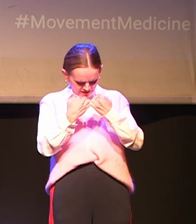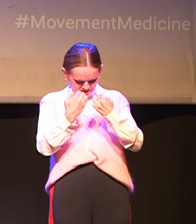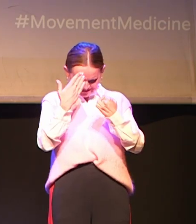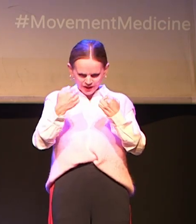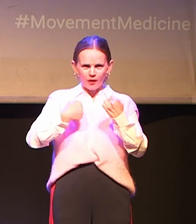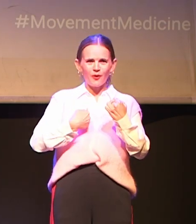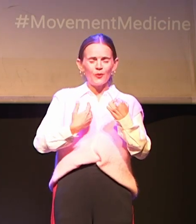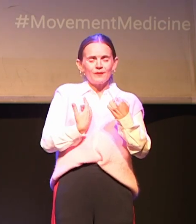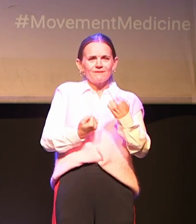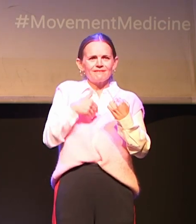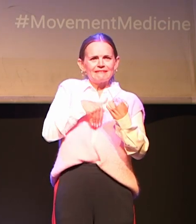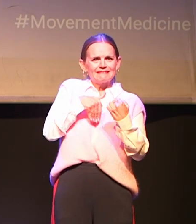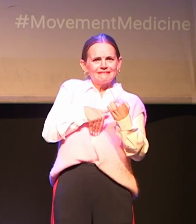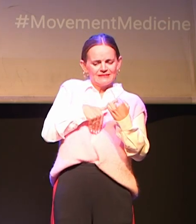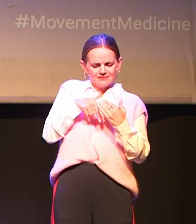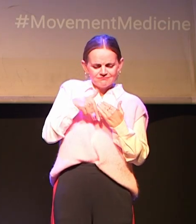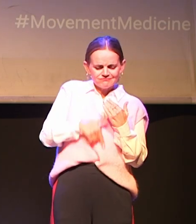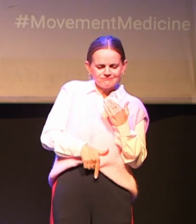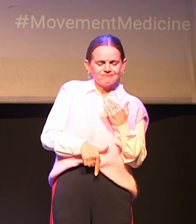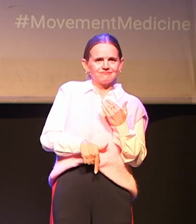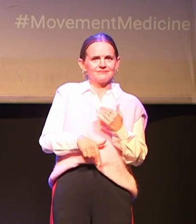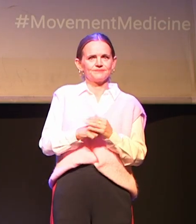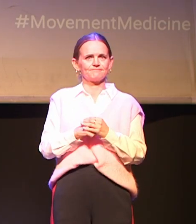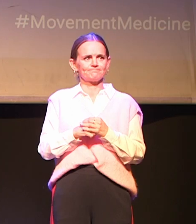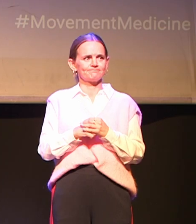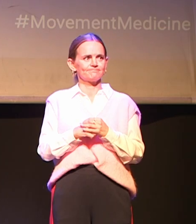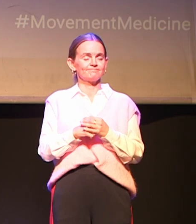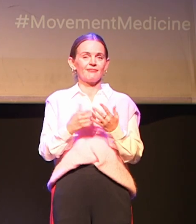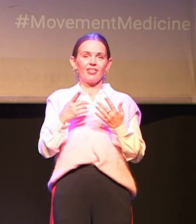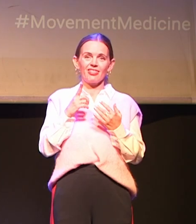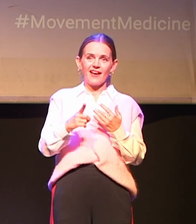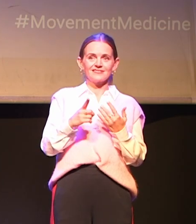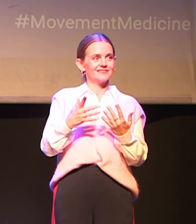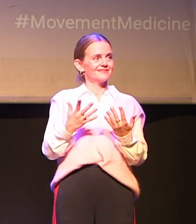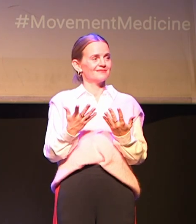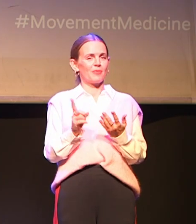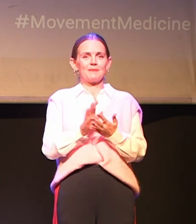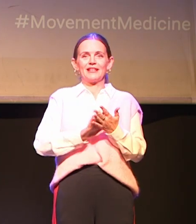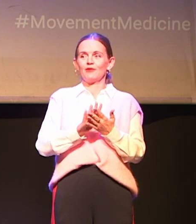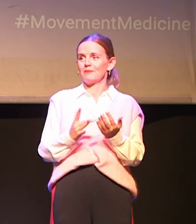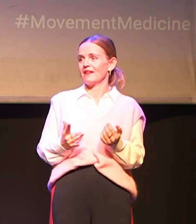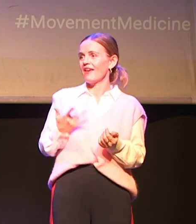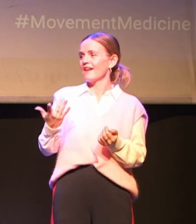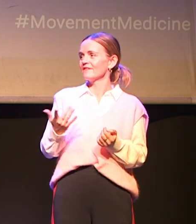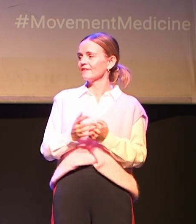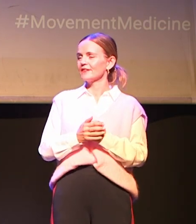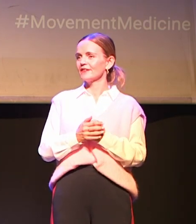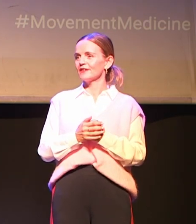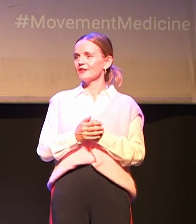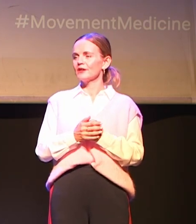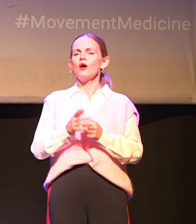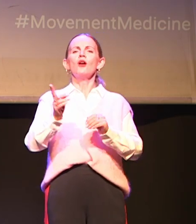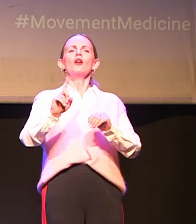And that's, to me, it's the process of being alive. And I wish I could say, I think we all want. They're like,